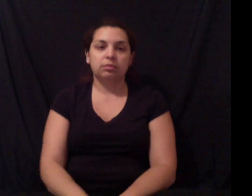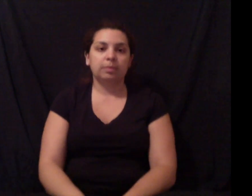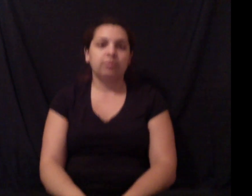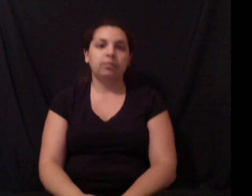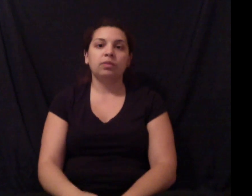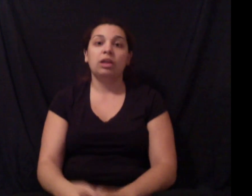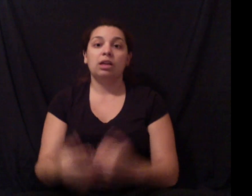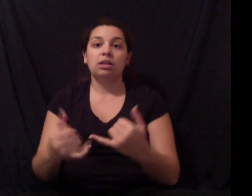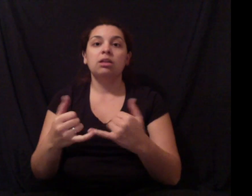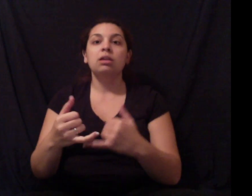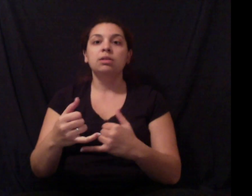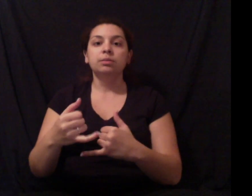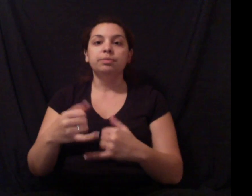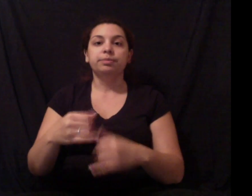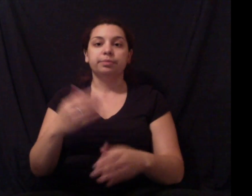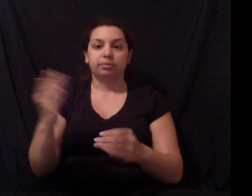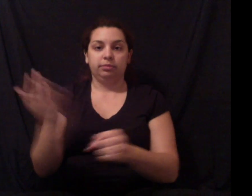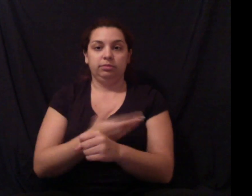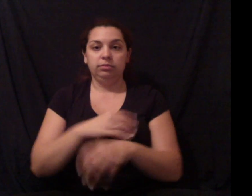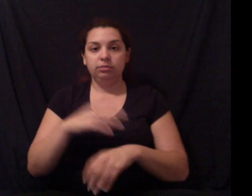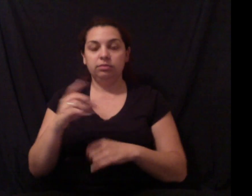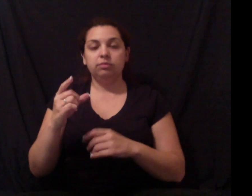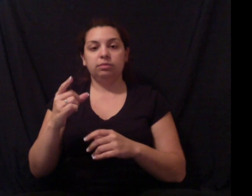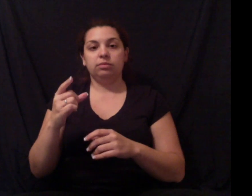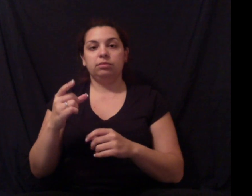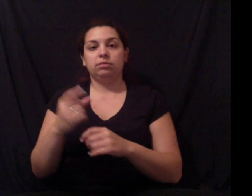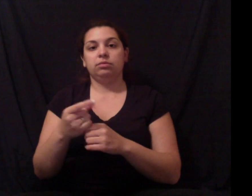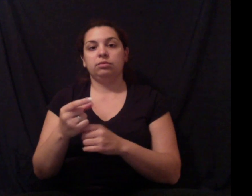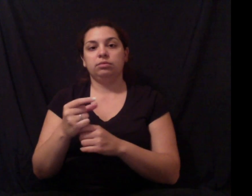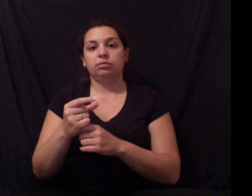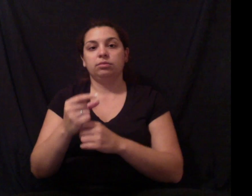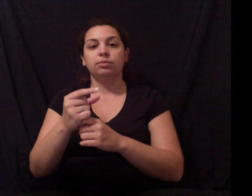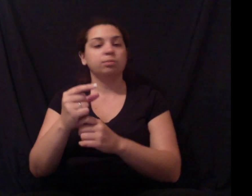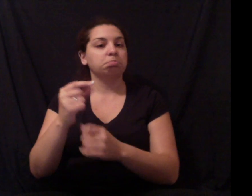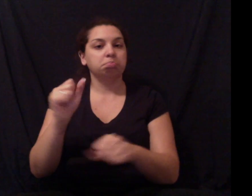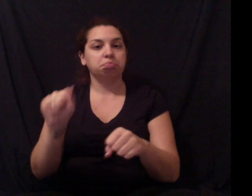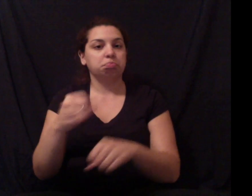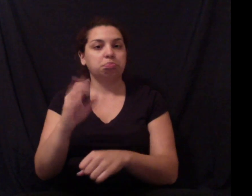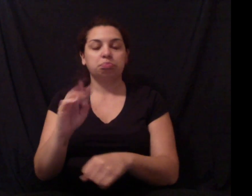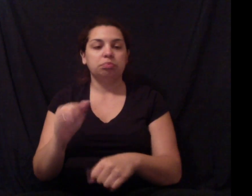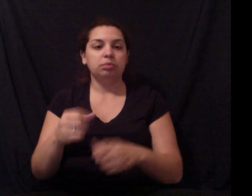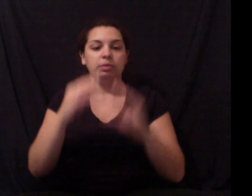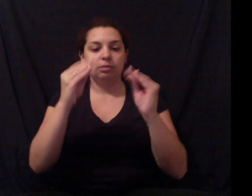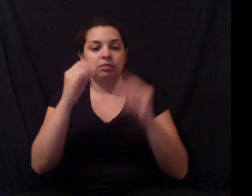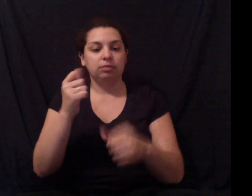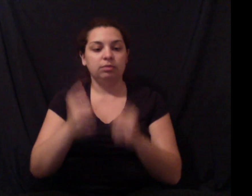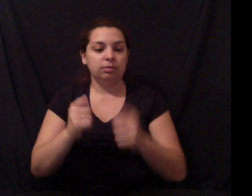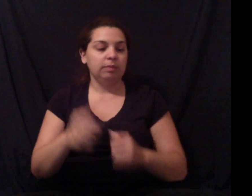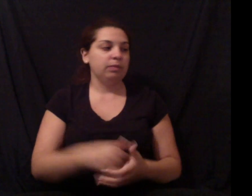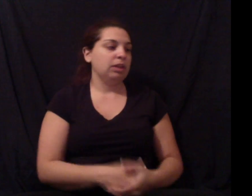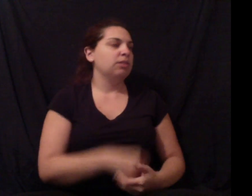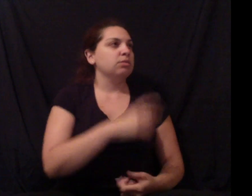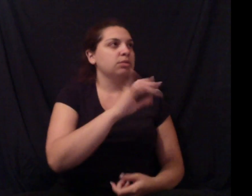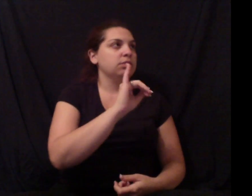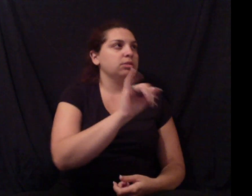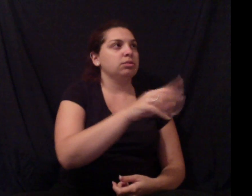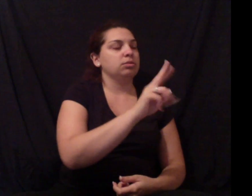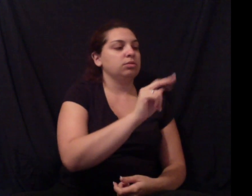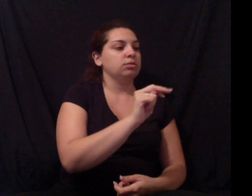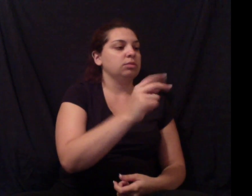teaching drums. I think it was, April of 2013. I remember going to the place I was giving drum lessons at